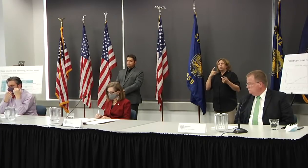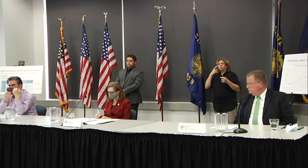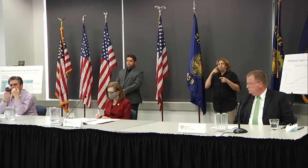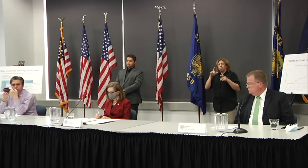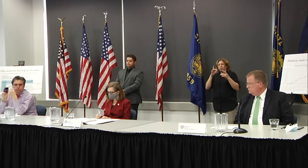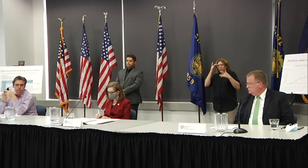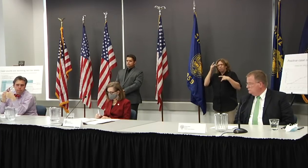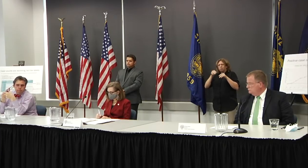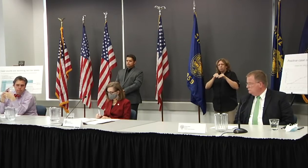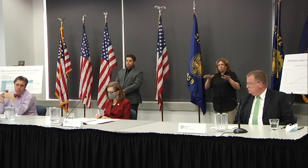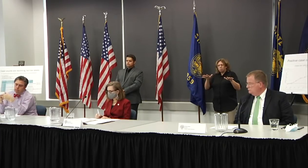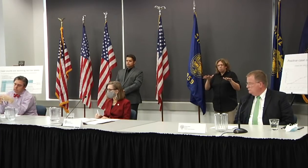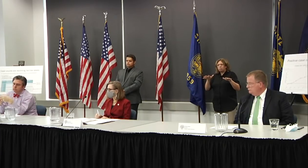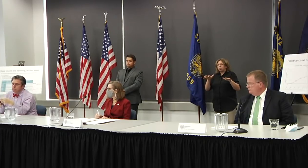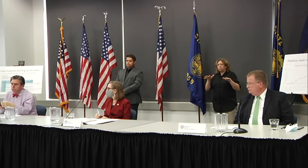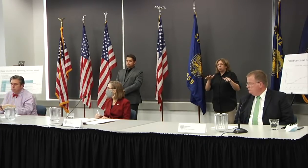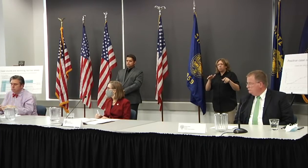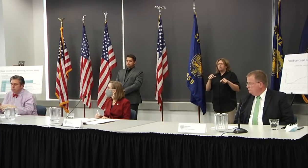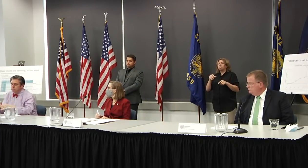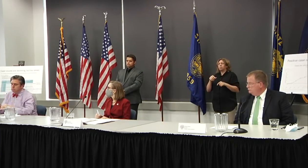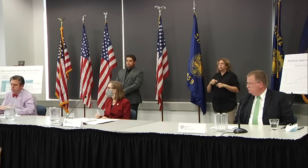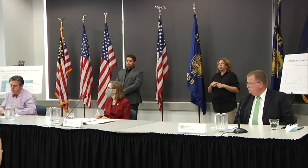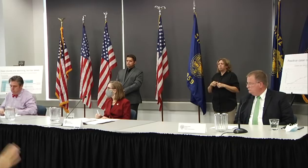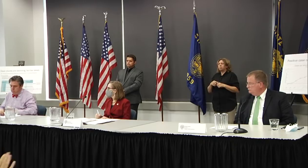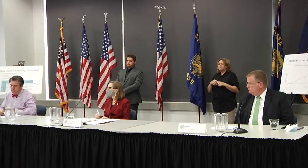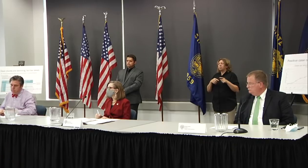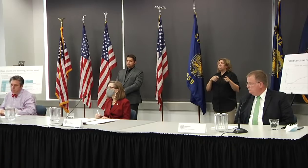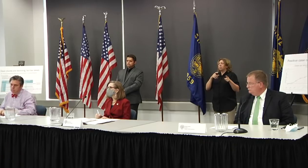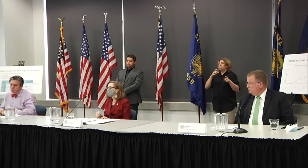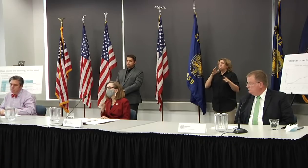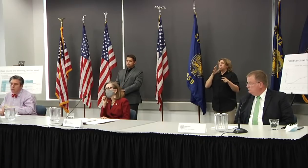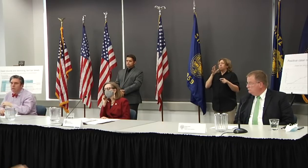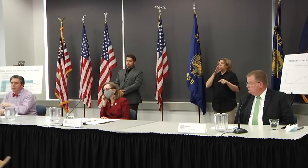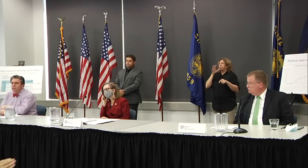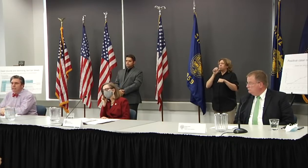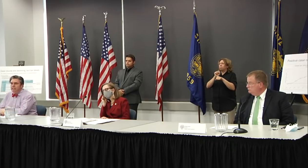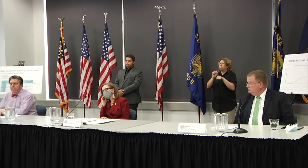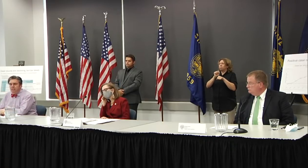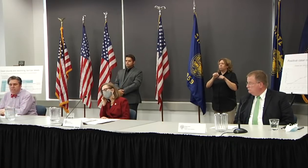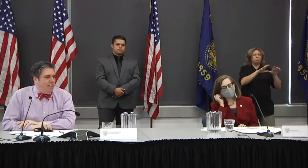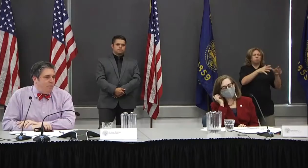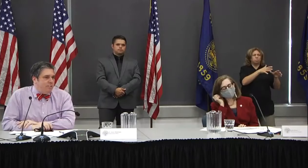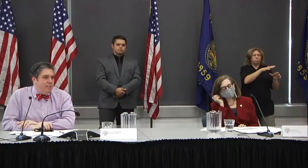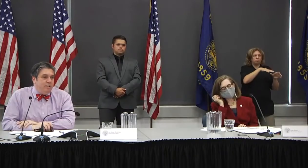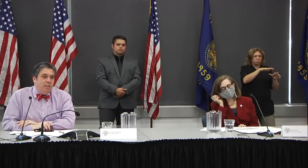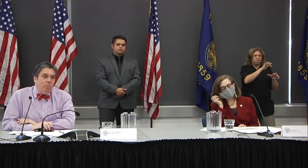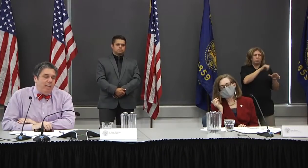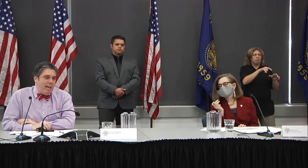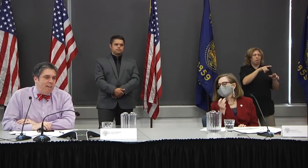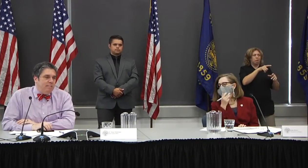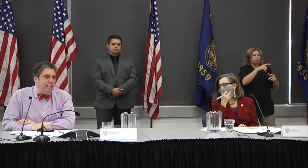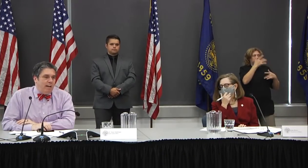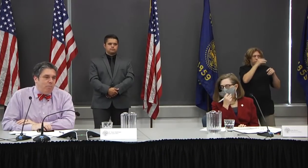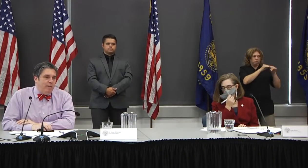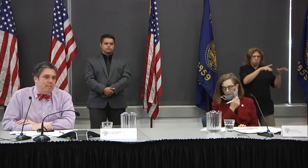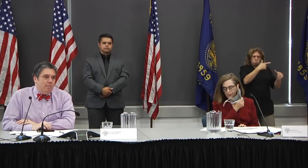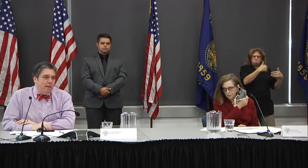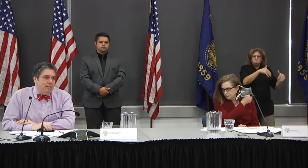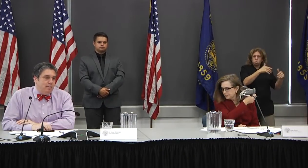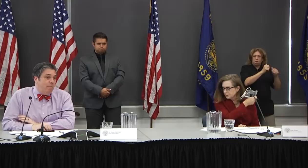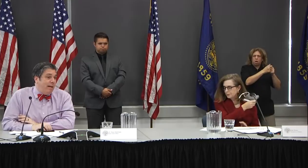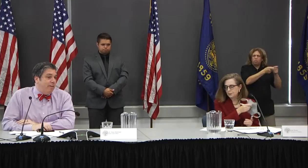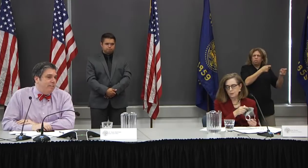farm labor housing is adequate to the task of containing transmission? Yeah, thank you for that question. We have seen